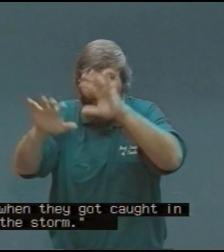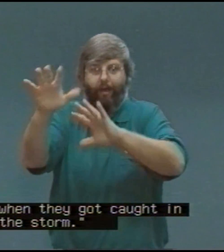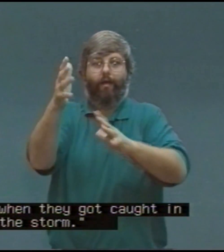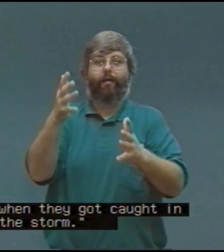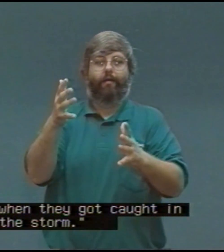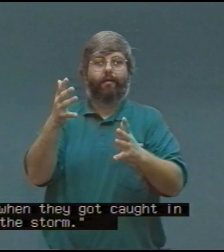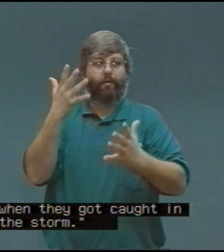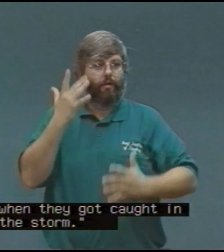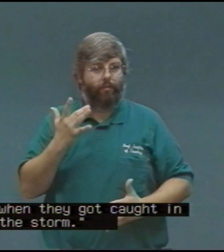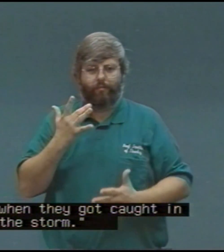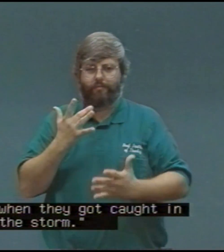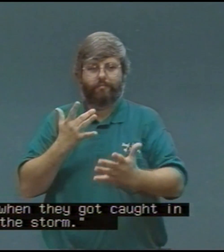they got caught in the storm.